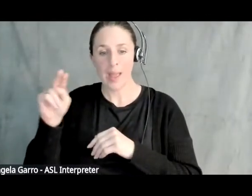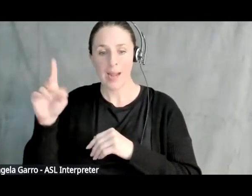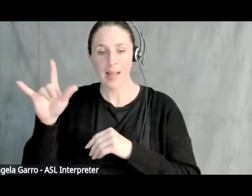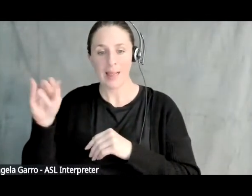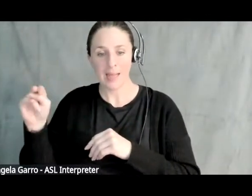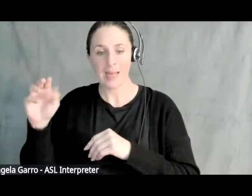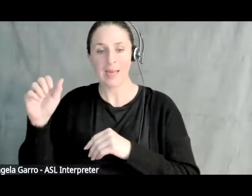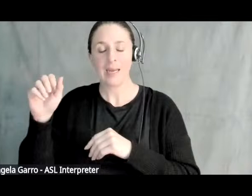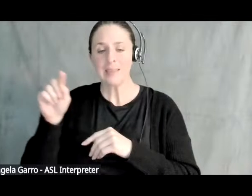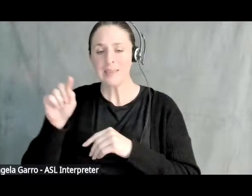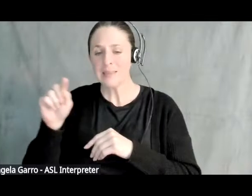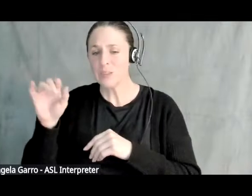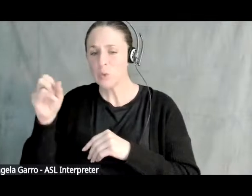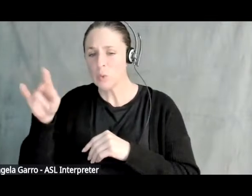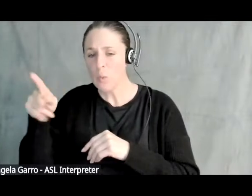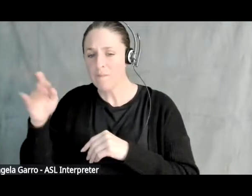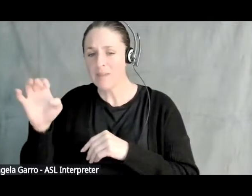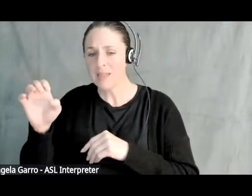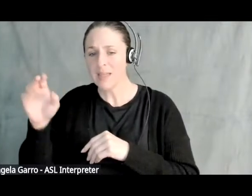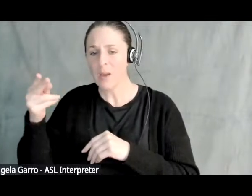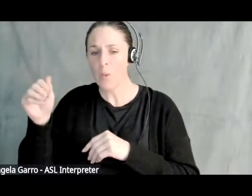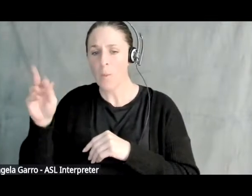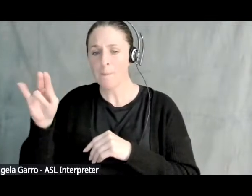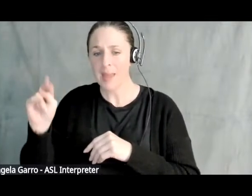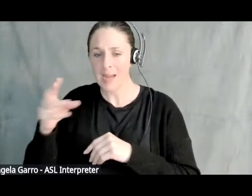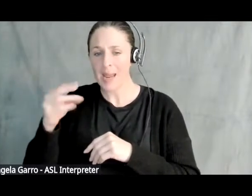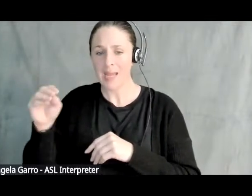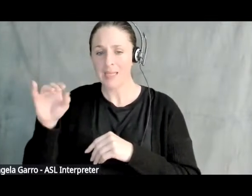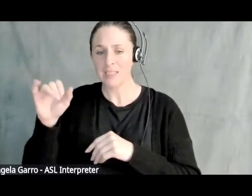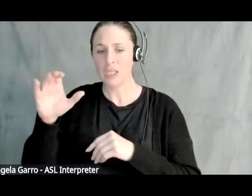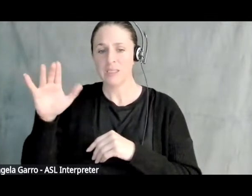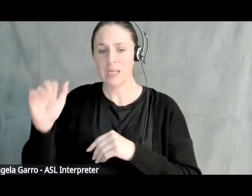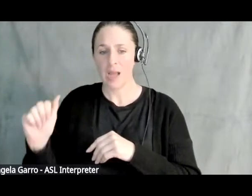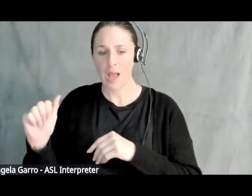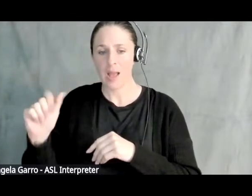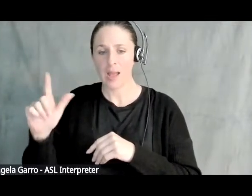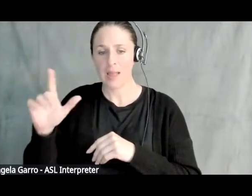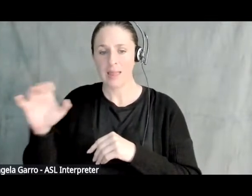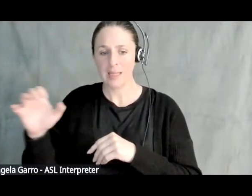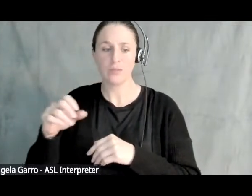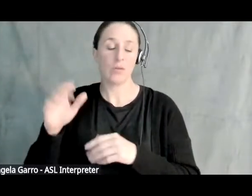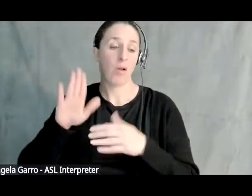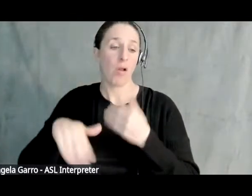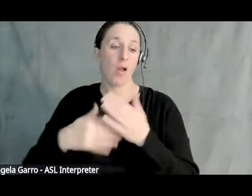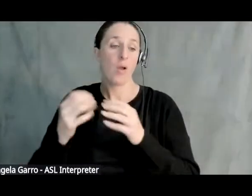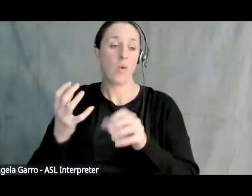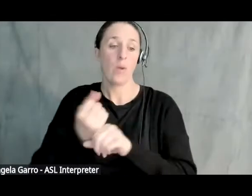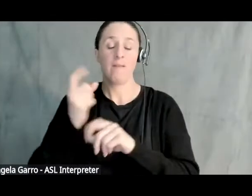Sophie Homan, Jessica Lee, and Heidi Liu all win first place in their star events. So congrats to them.